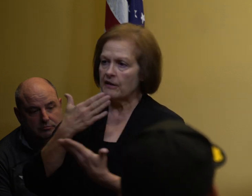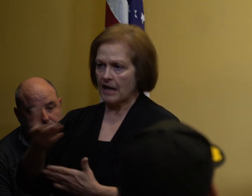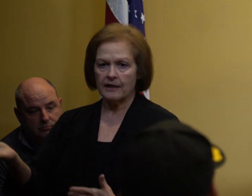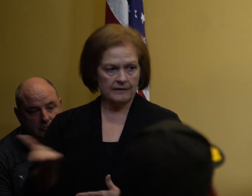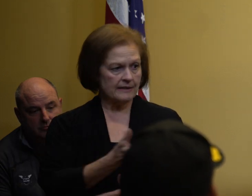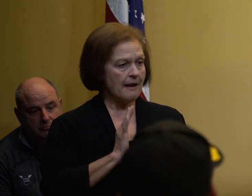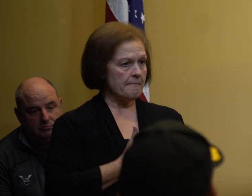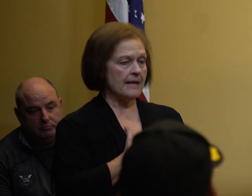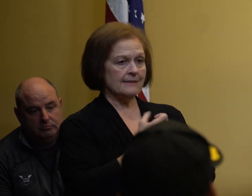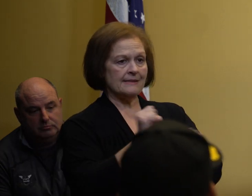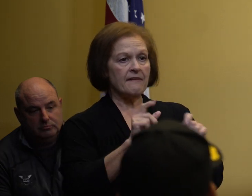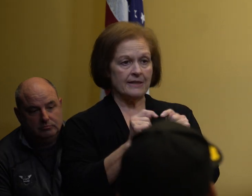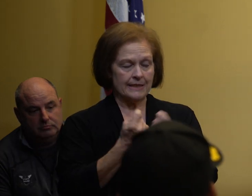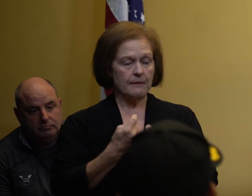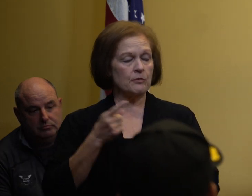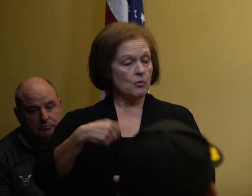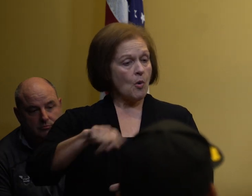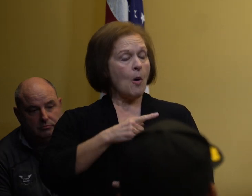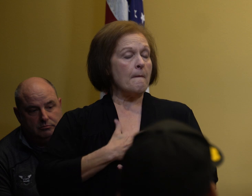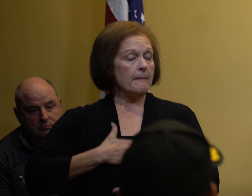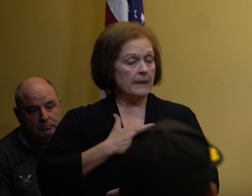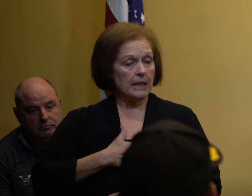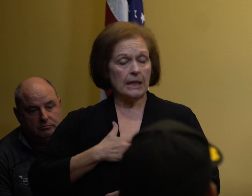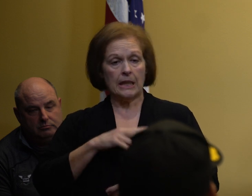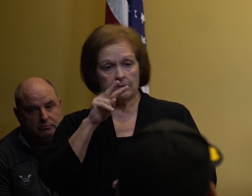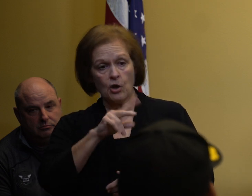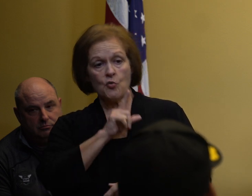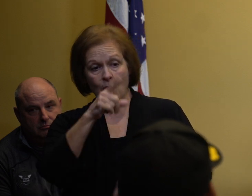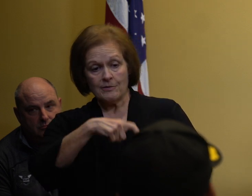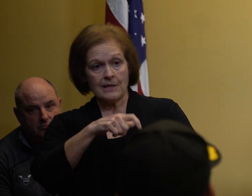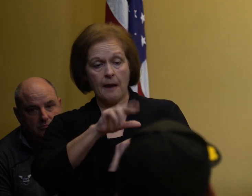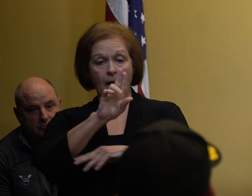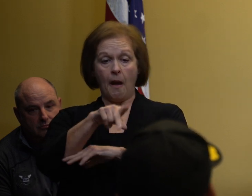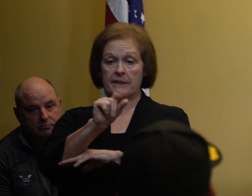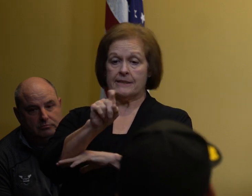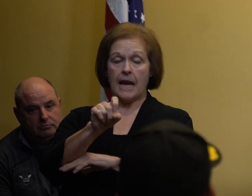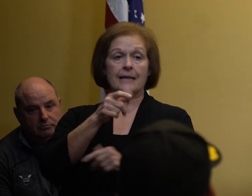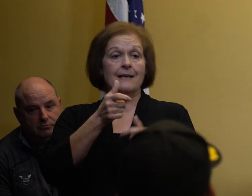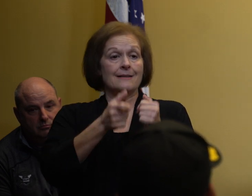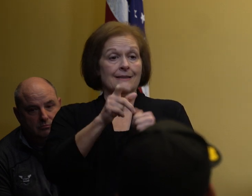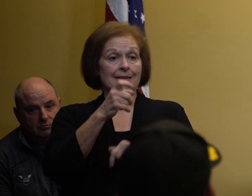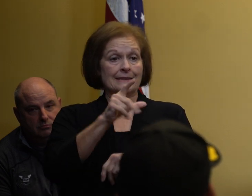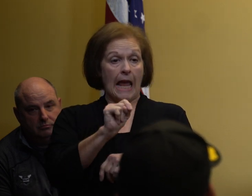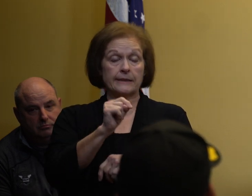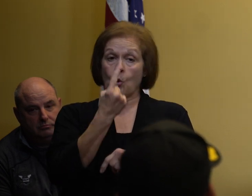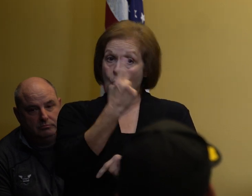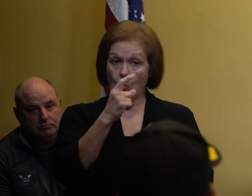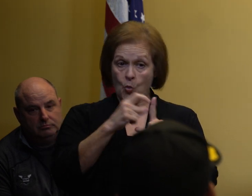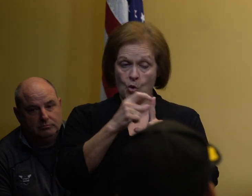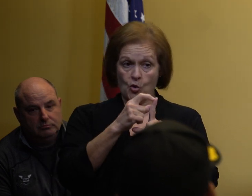our folks again to stay connected to real-time updates from the city of New Orleans by texting again, all